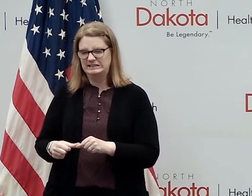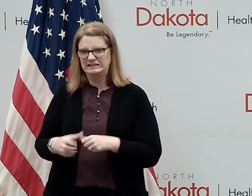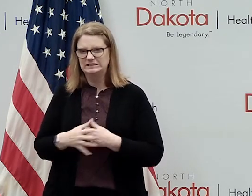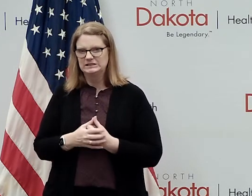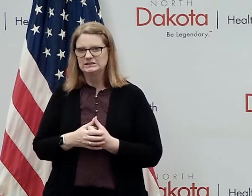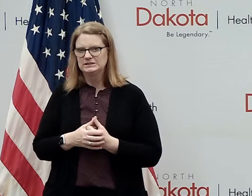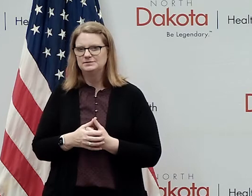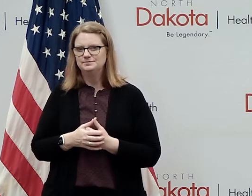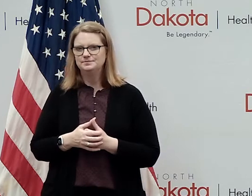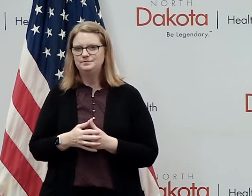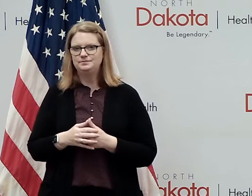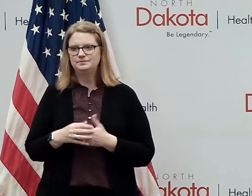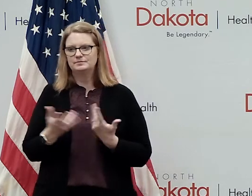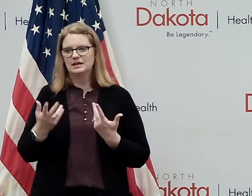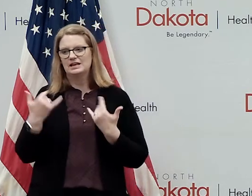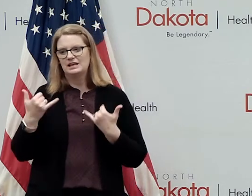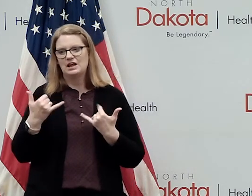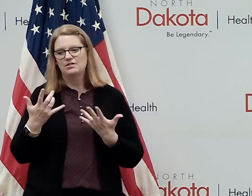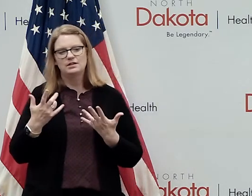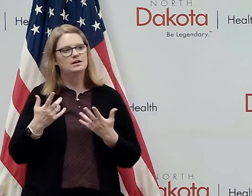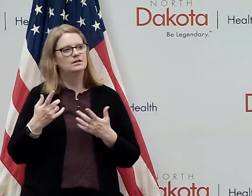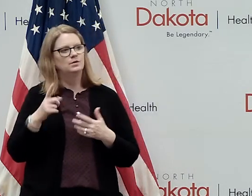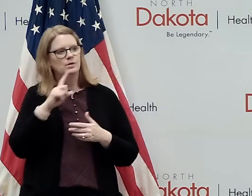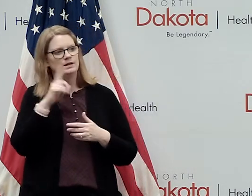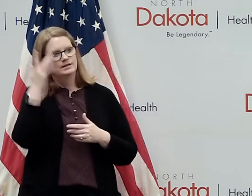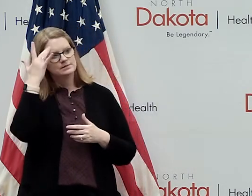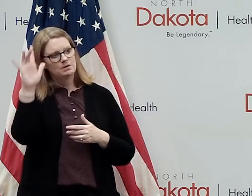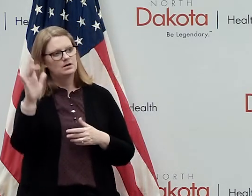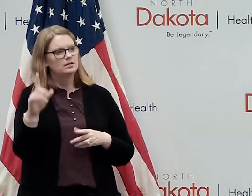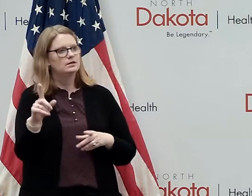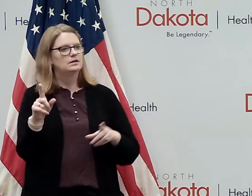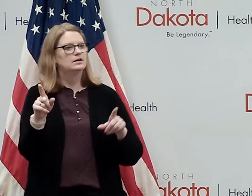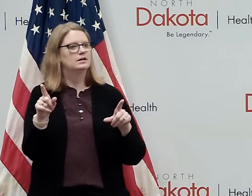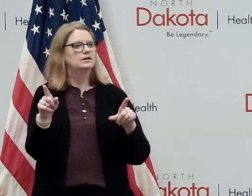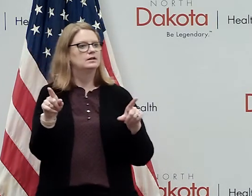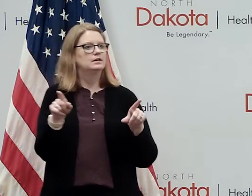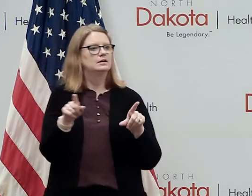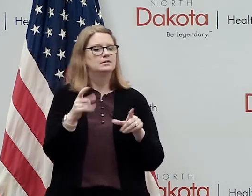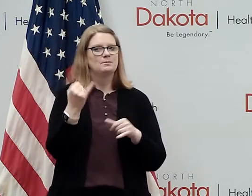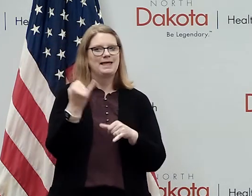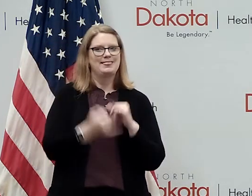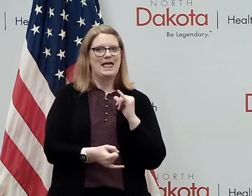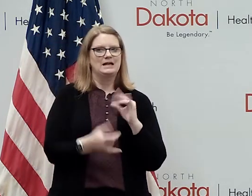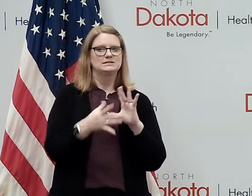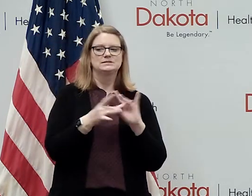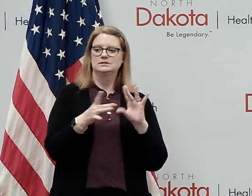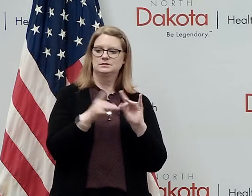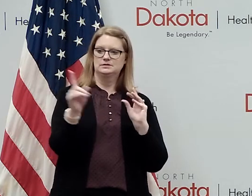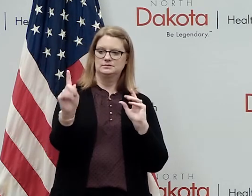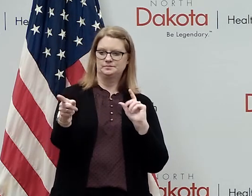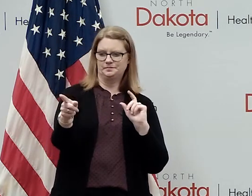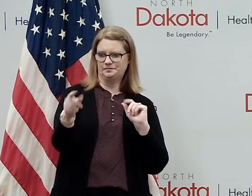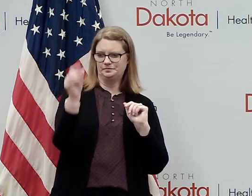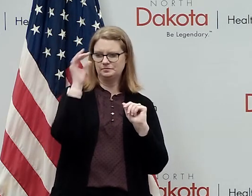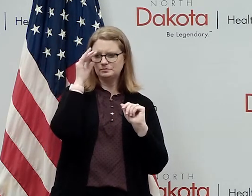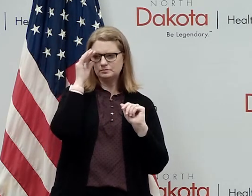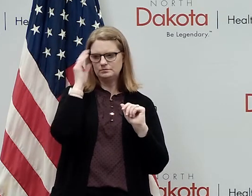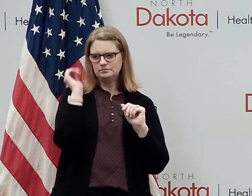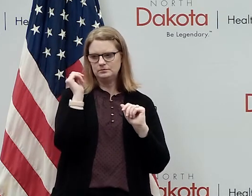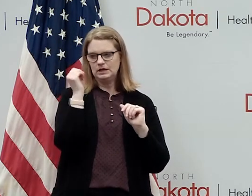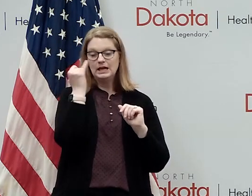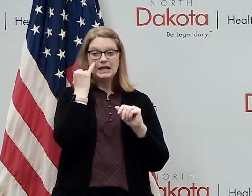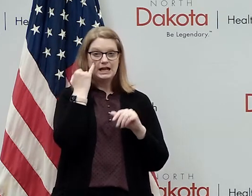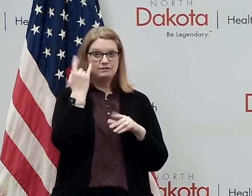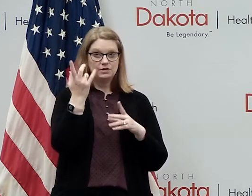providers are getting smarter and better at how to approach this. So with that, my last note here coming in is